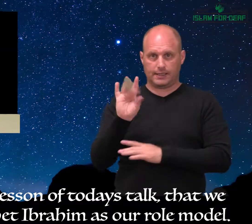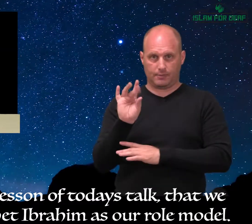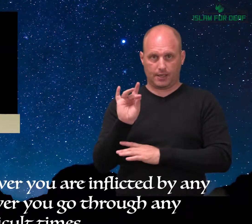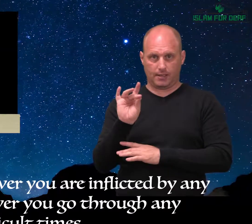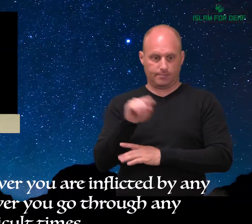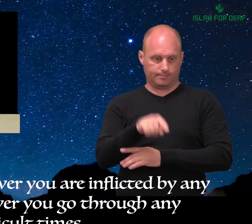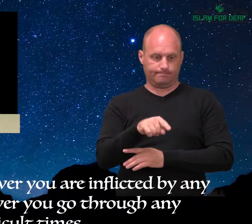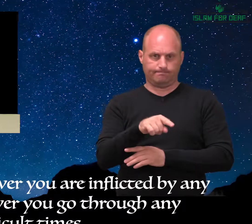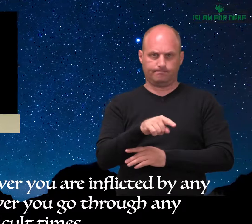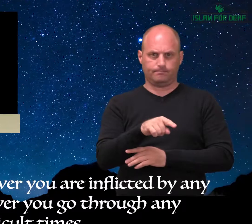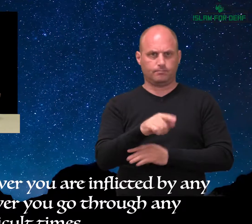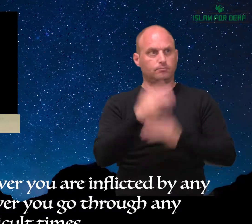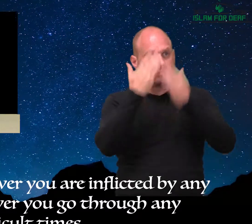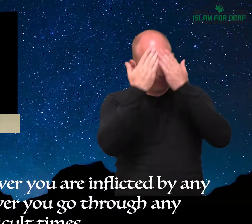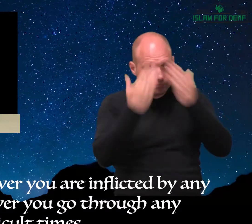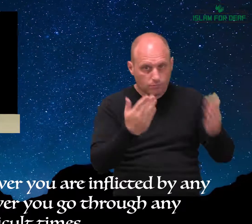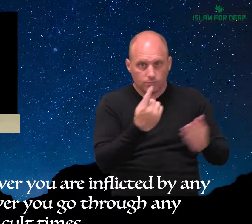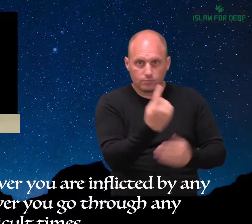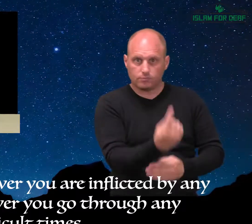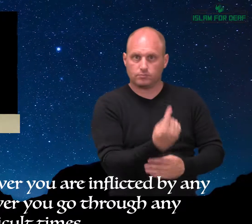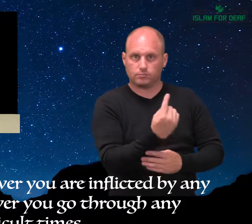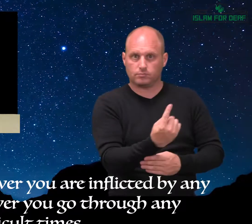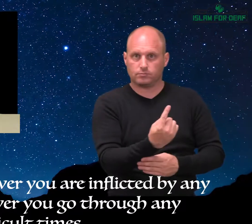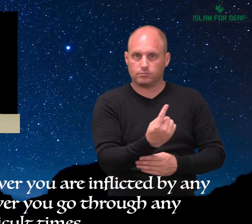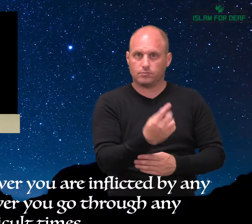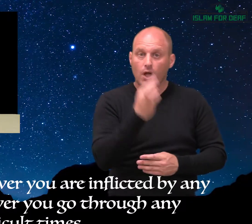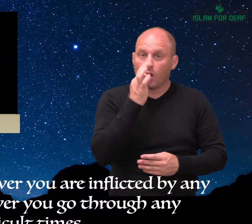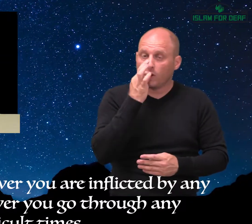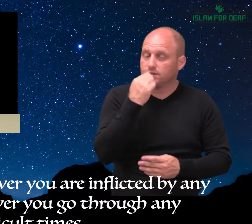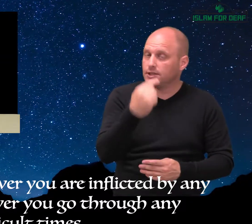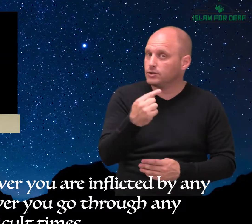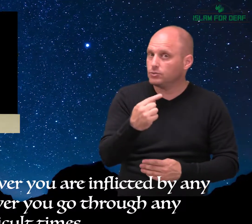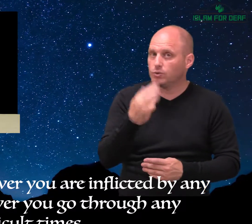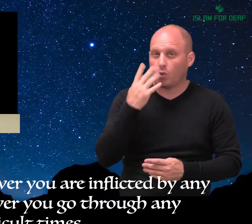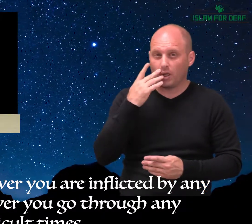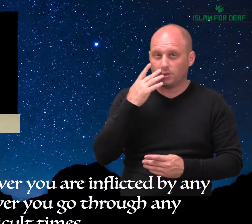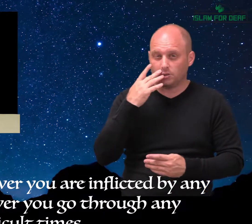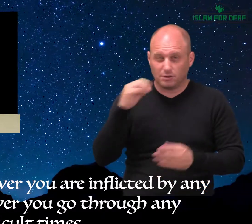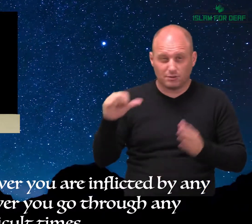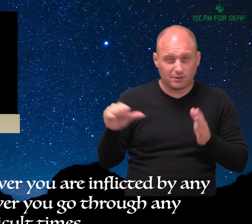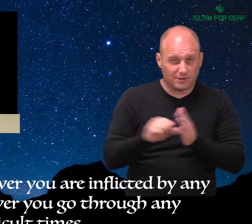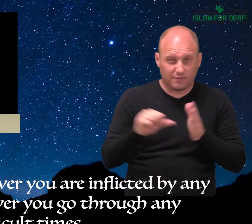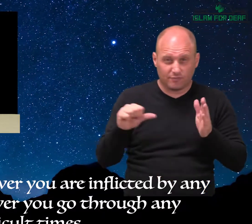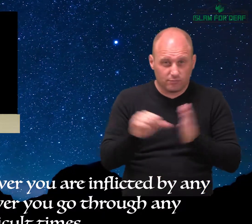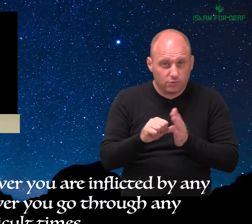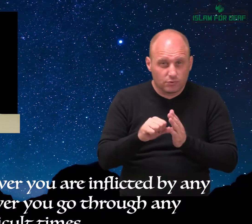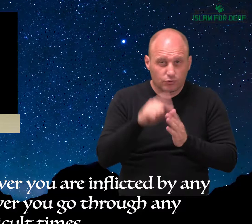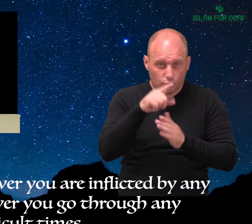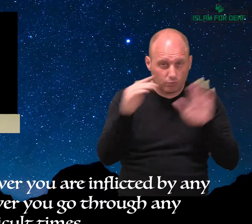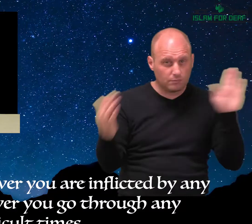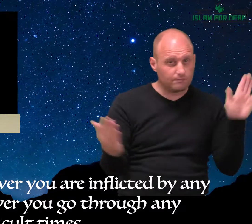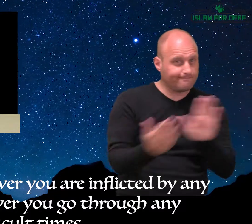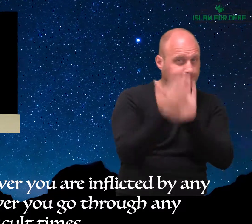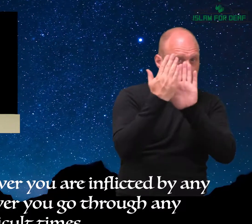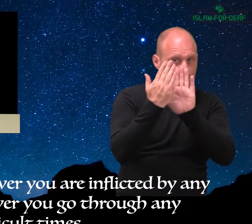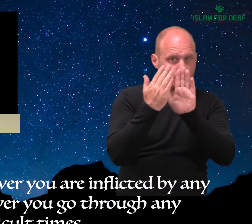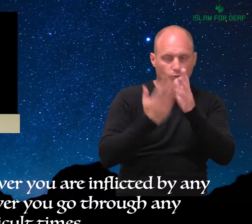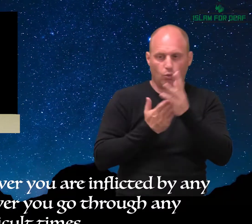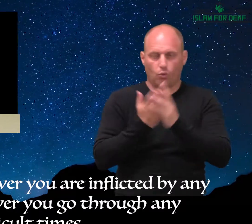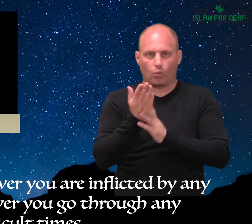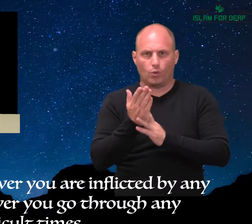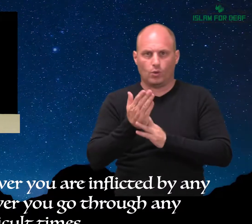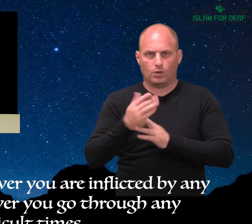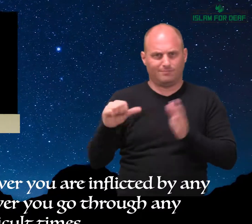And I would advise you, whenever you are afflicted by any hardship, whenever you go through any